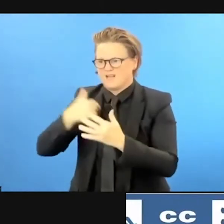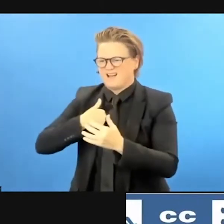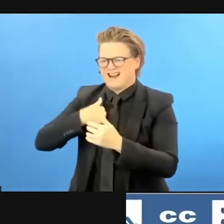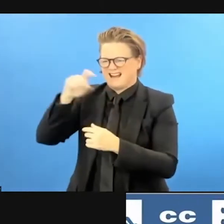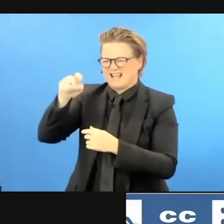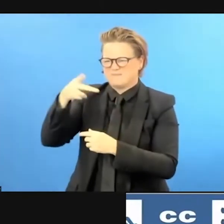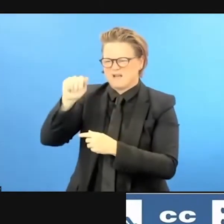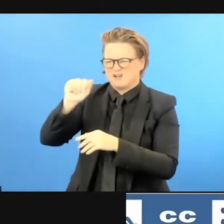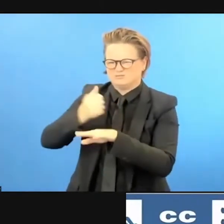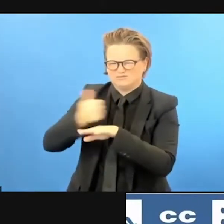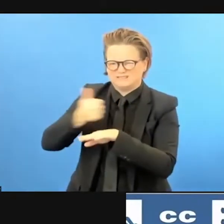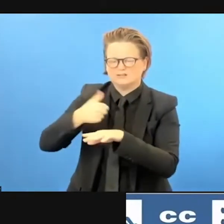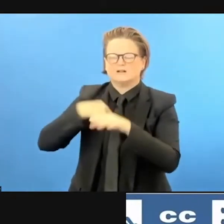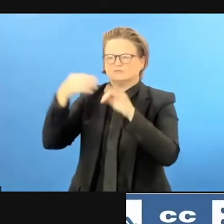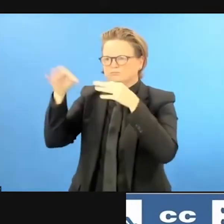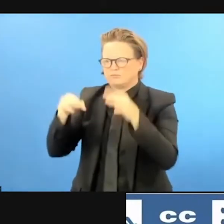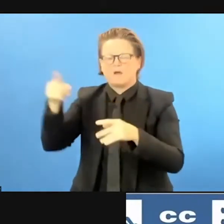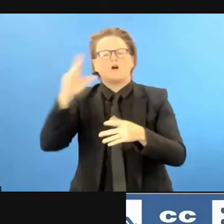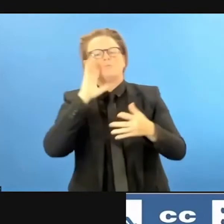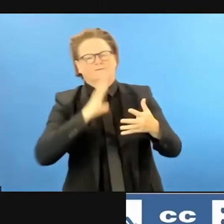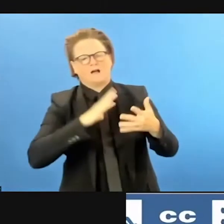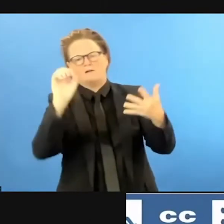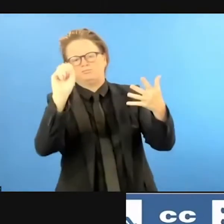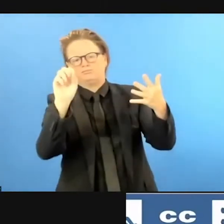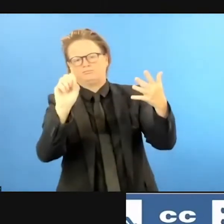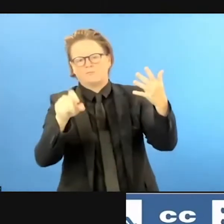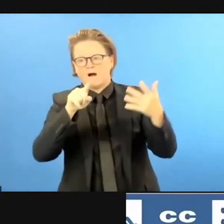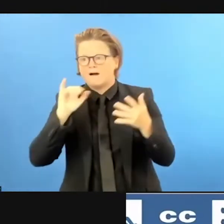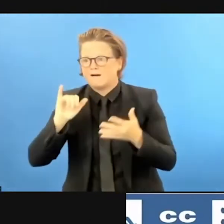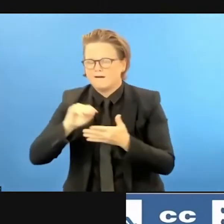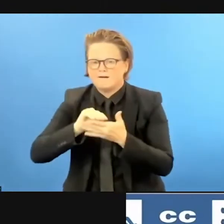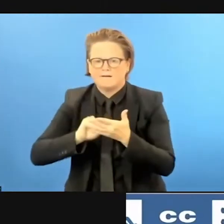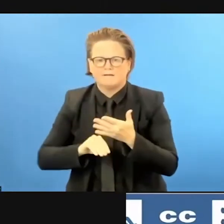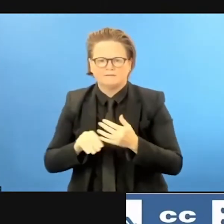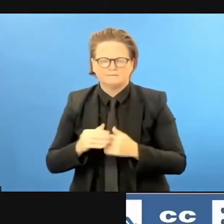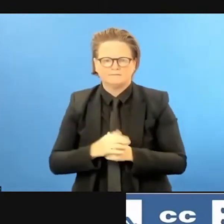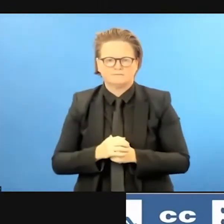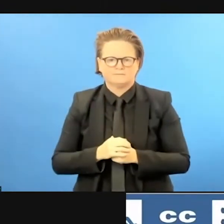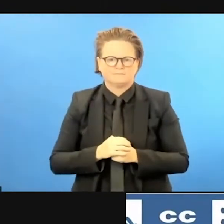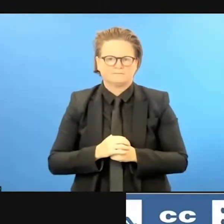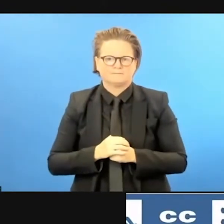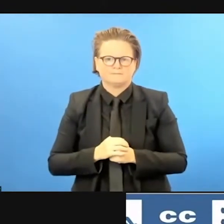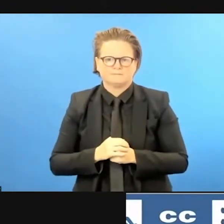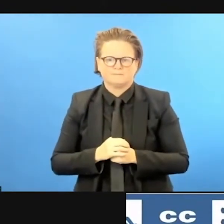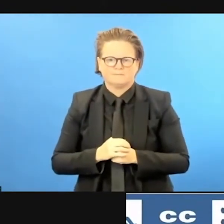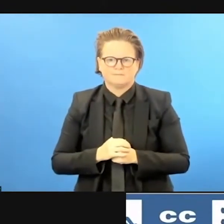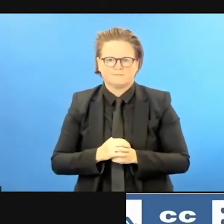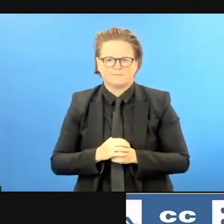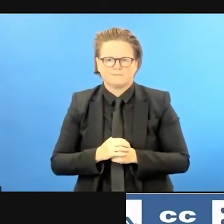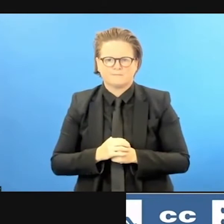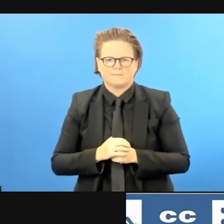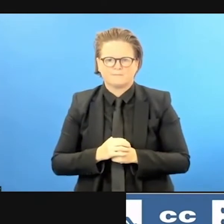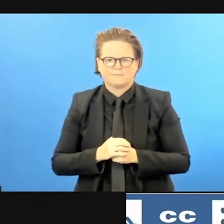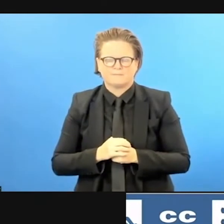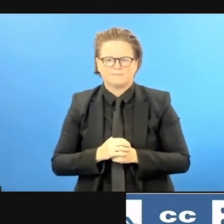through the options that we talked about today. And then you could register for paratransit,